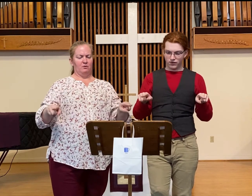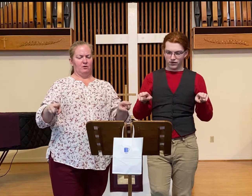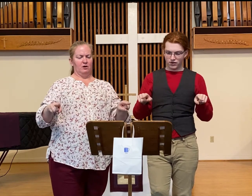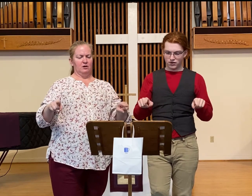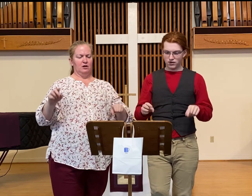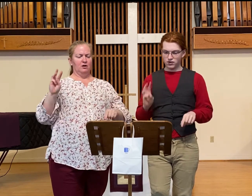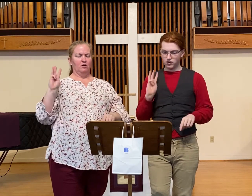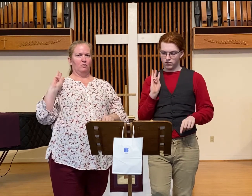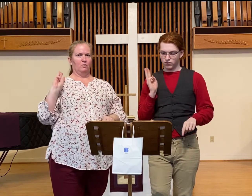Therefore, we